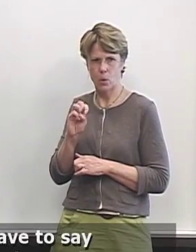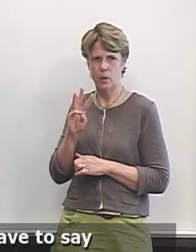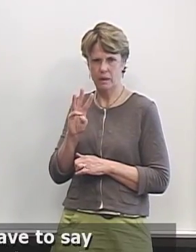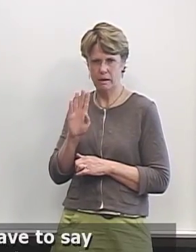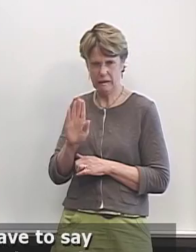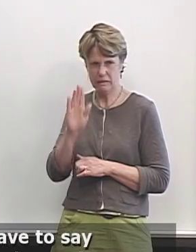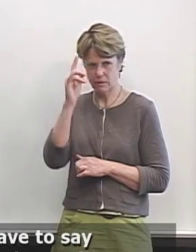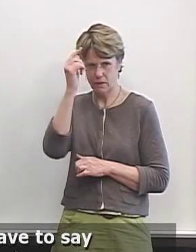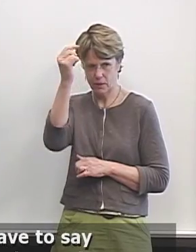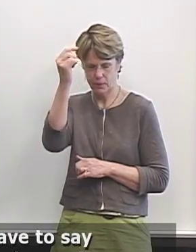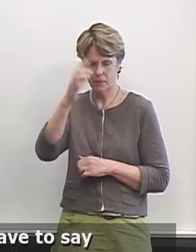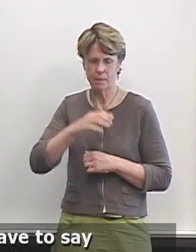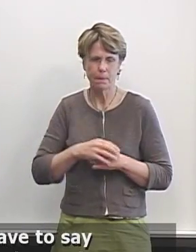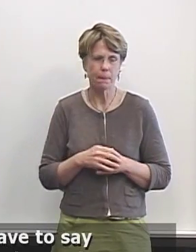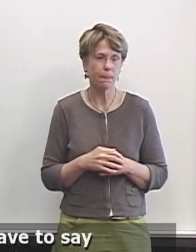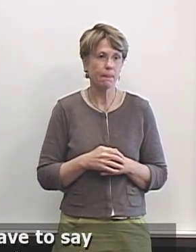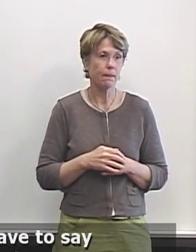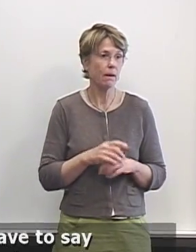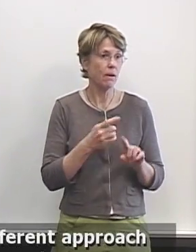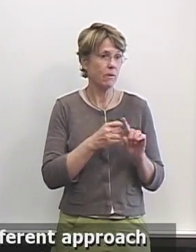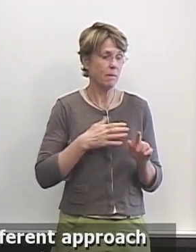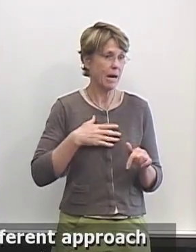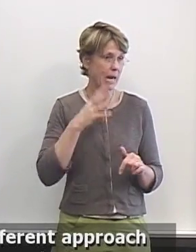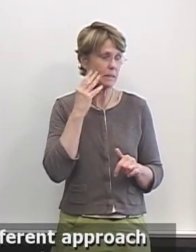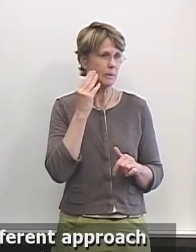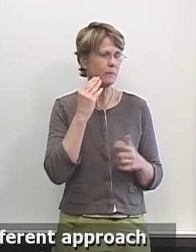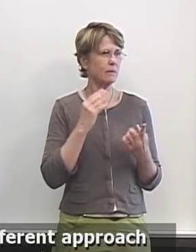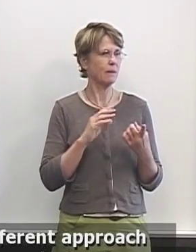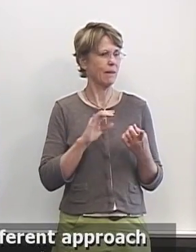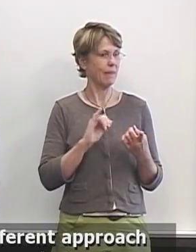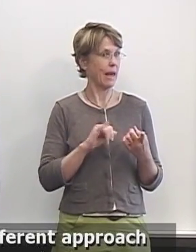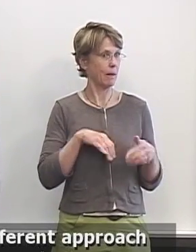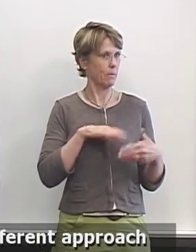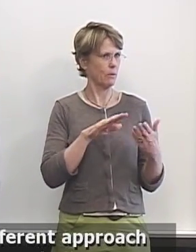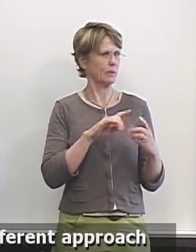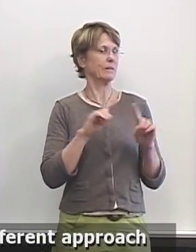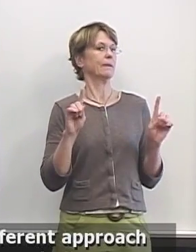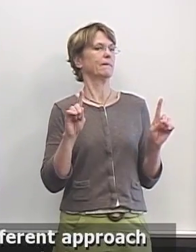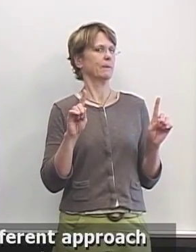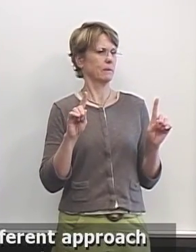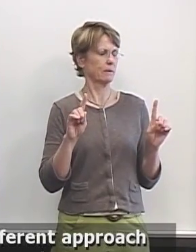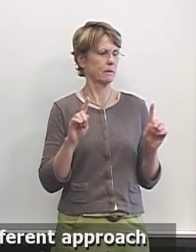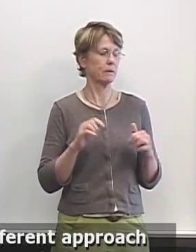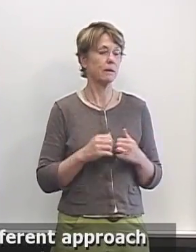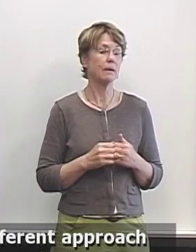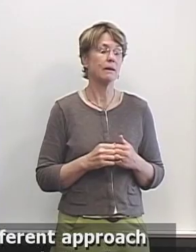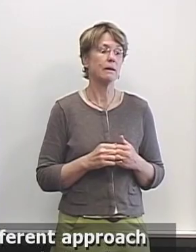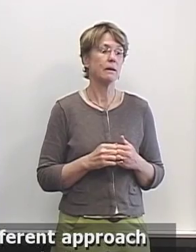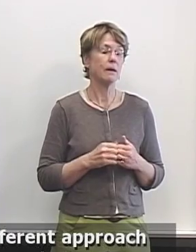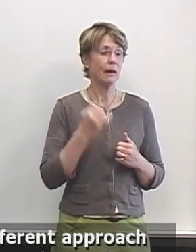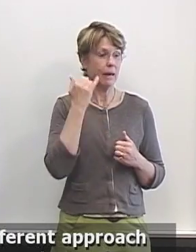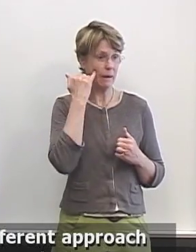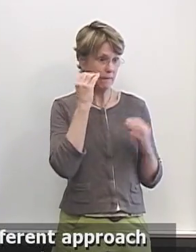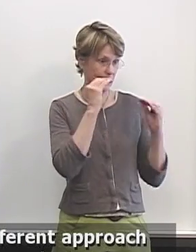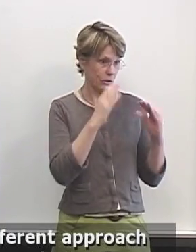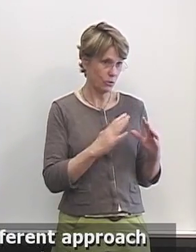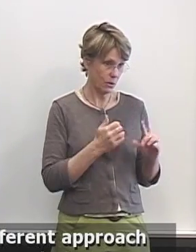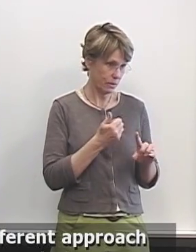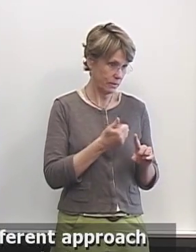And I have to say, from personal experience, it's a very different approach when you, as an